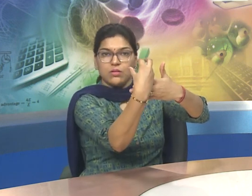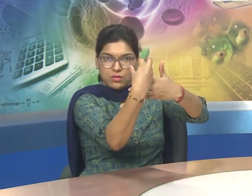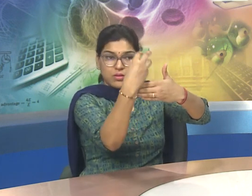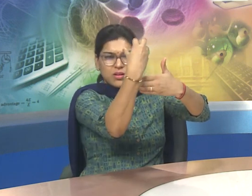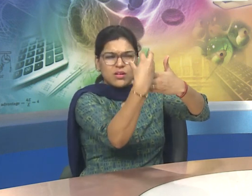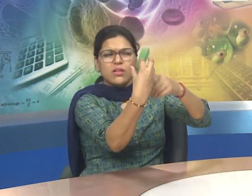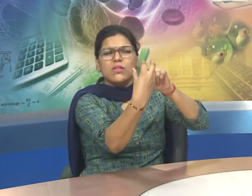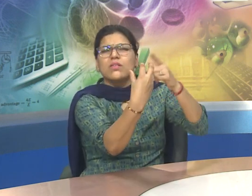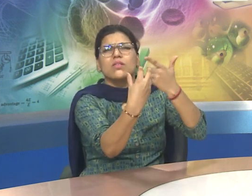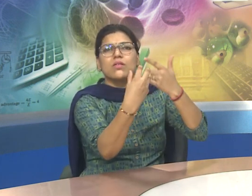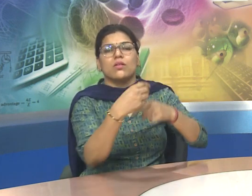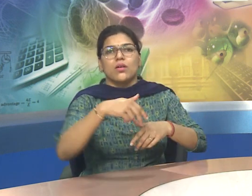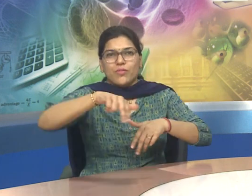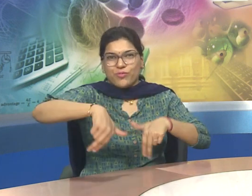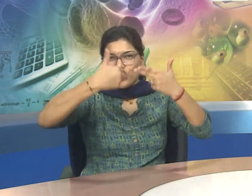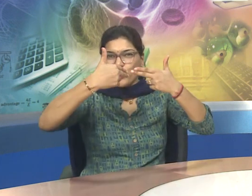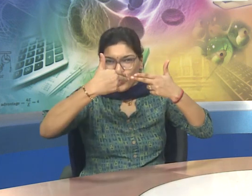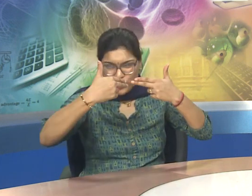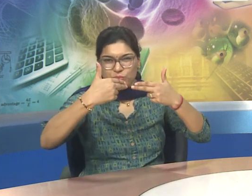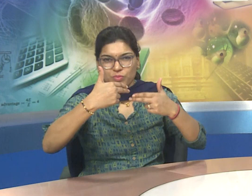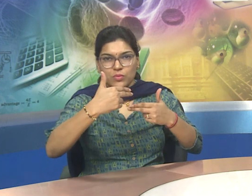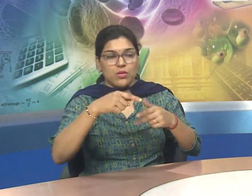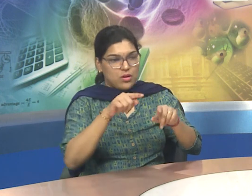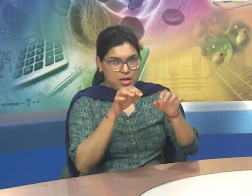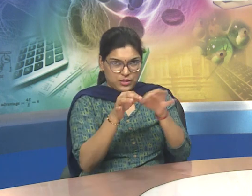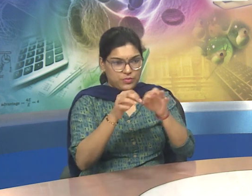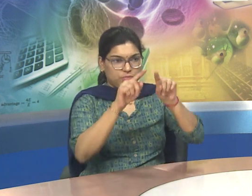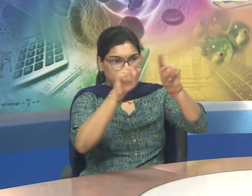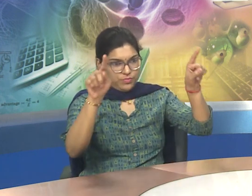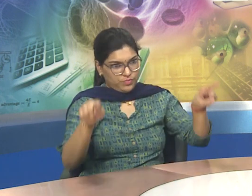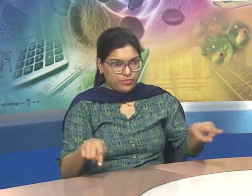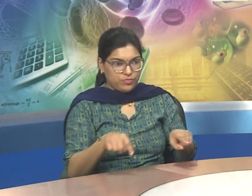computer. This is used for video calling purpose.